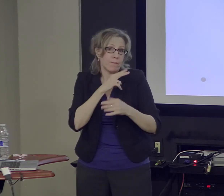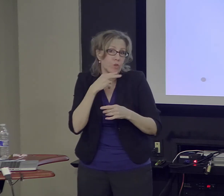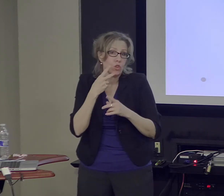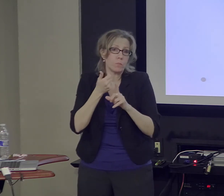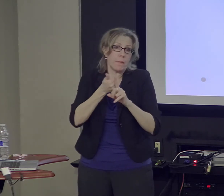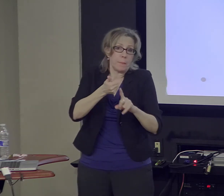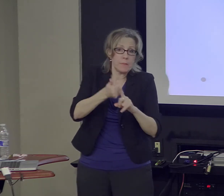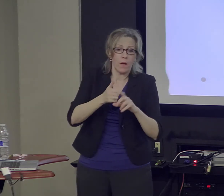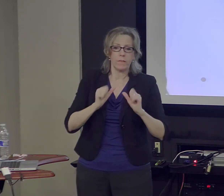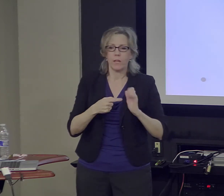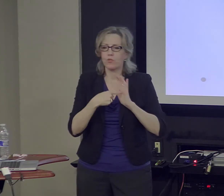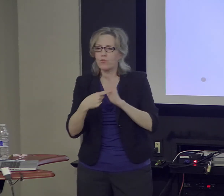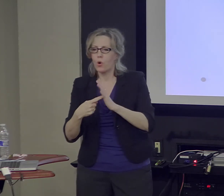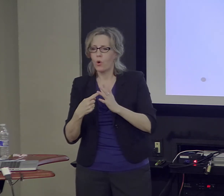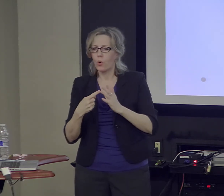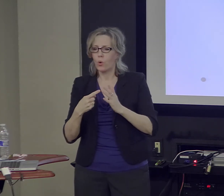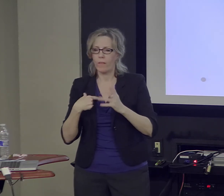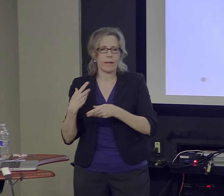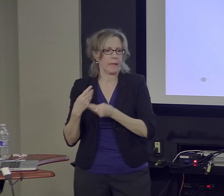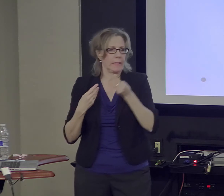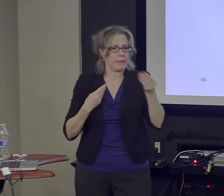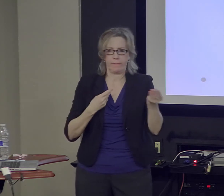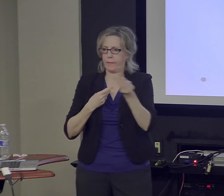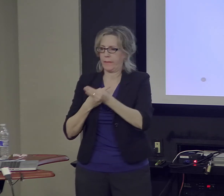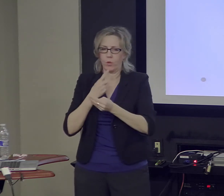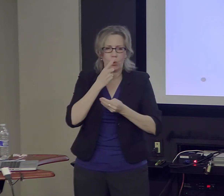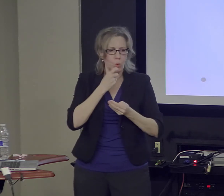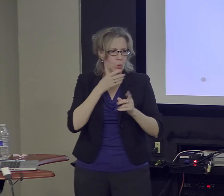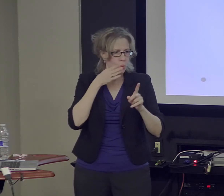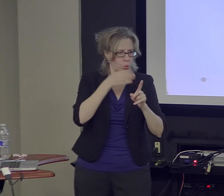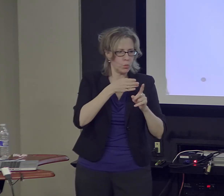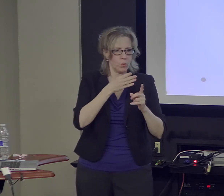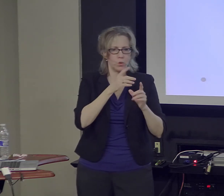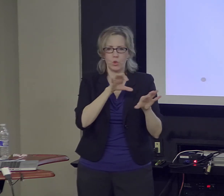Some verb types can indicate subject and object.